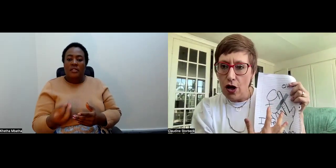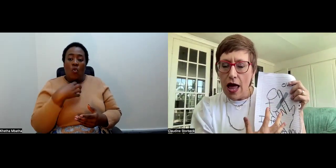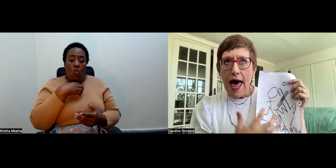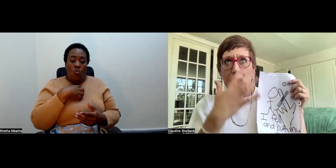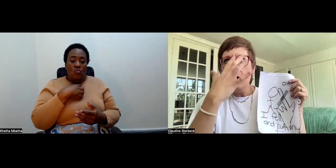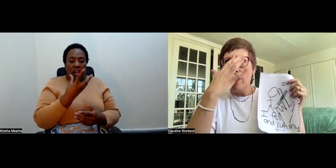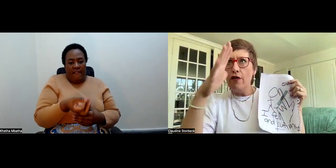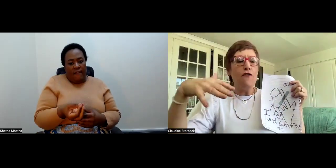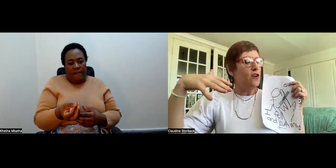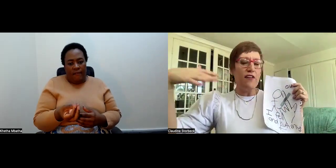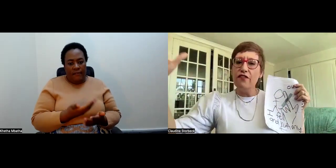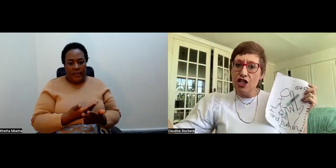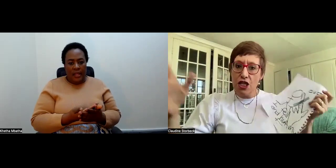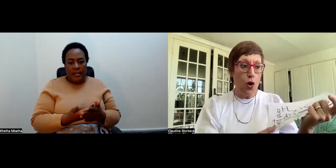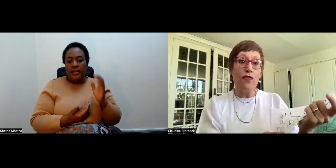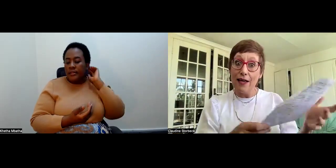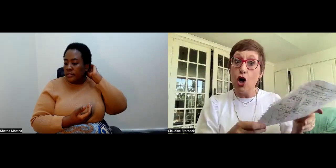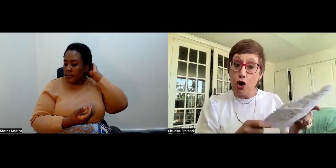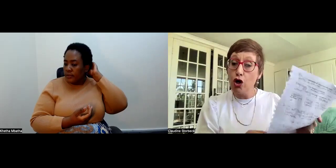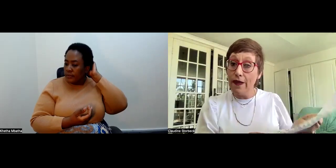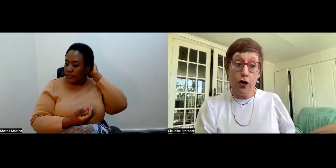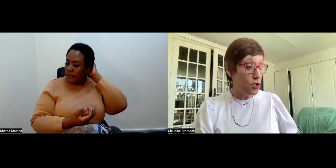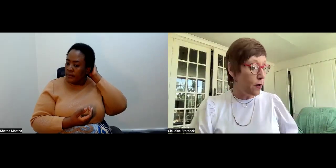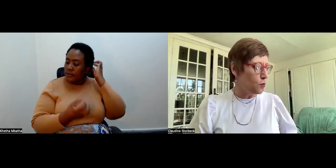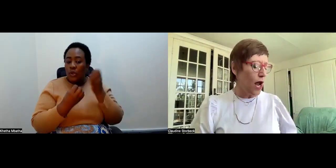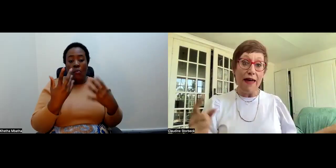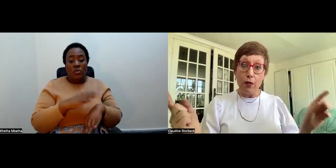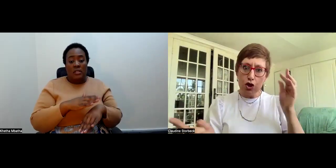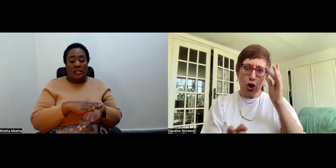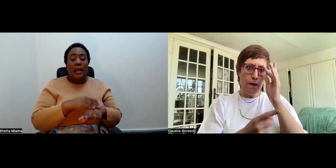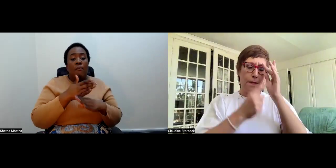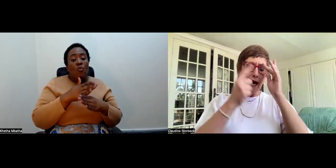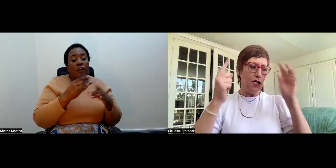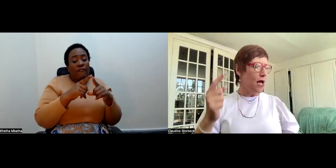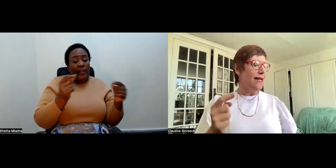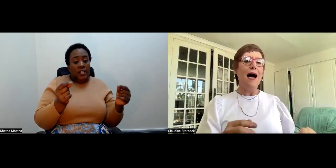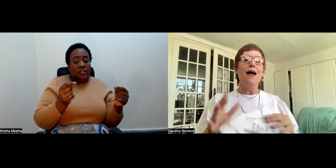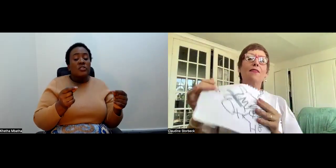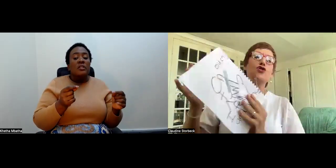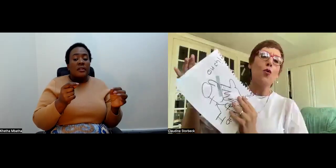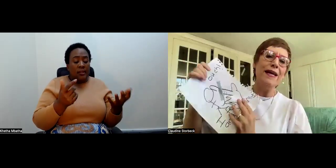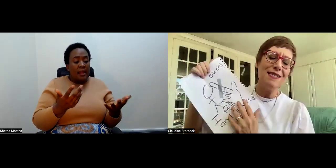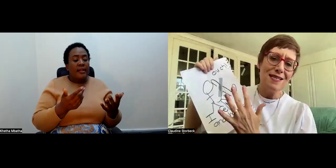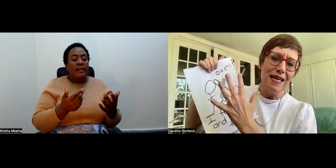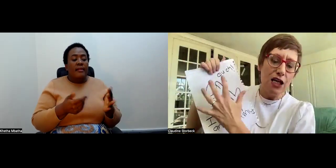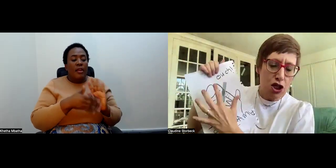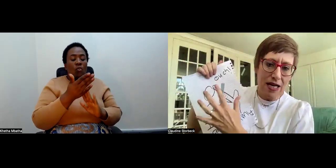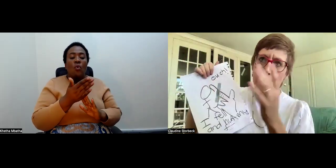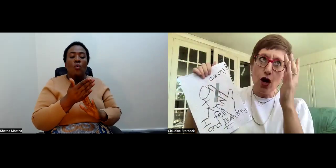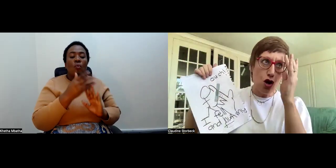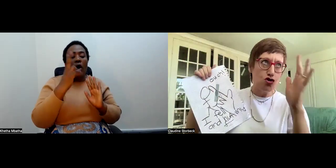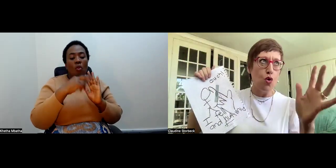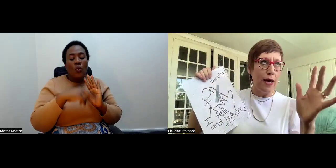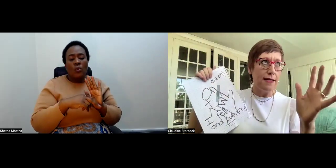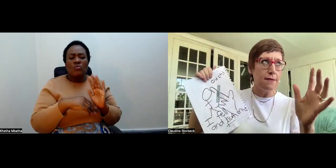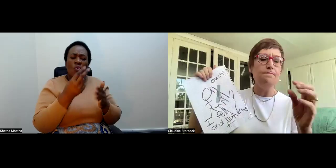book. And very often, if they finish their work, they can go and look at their own experience book and they will turn the page. Now, the drawings, initially,